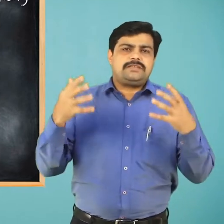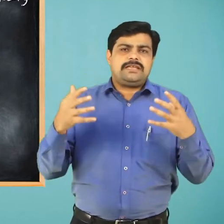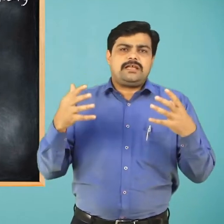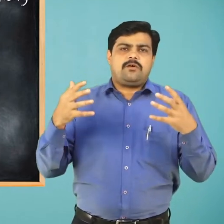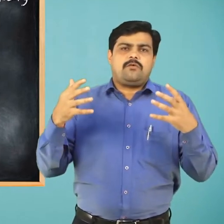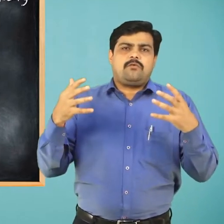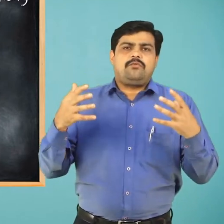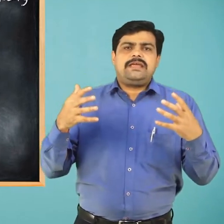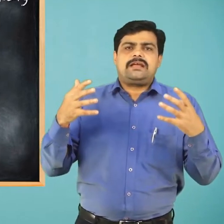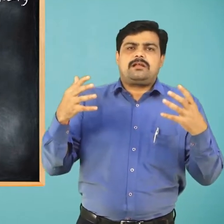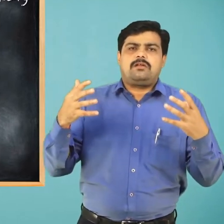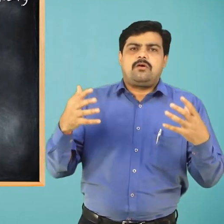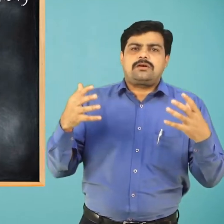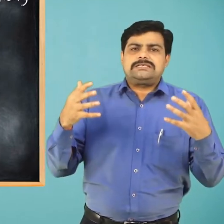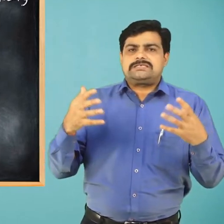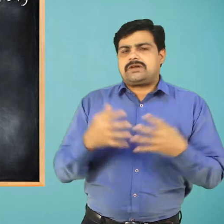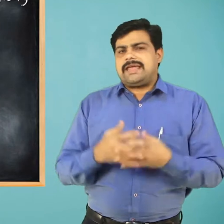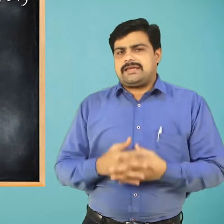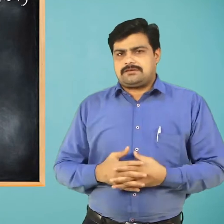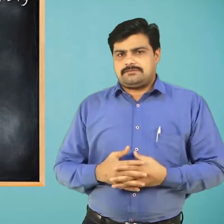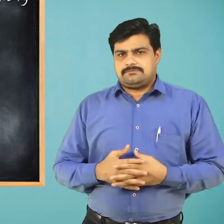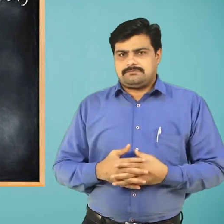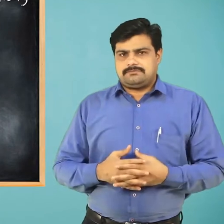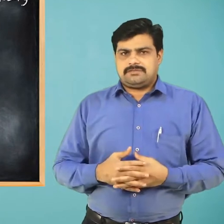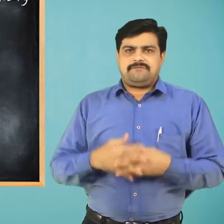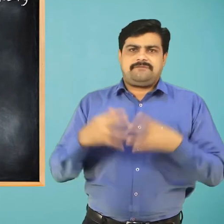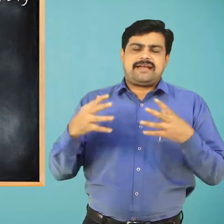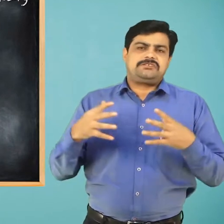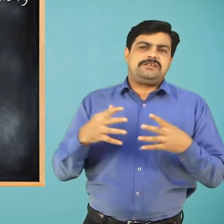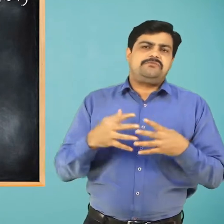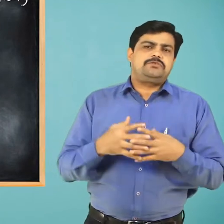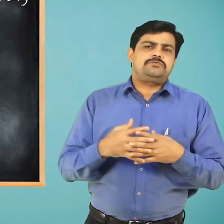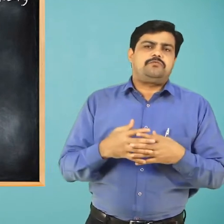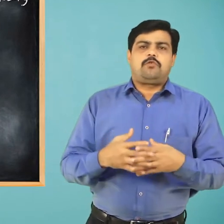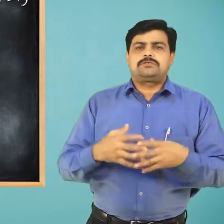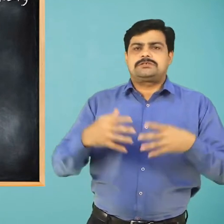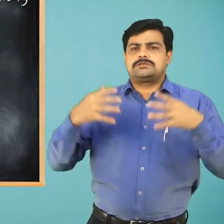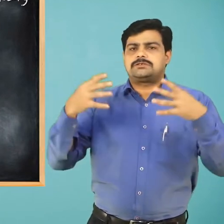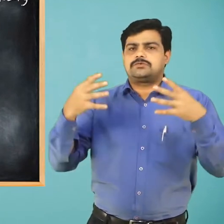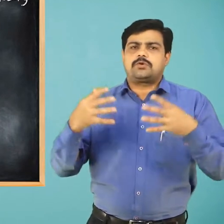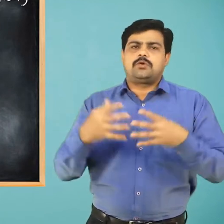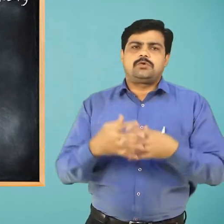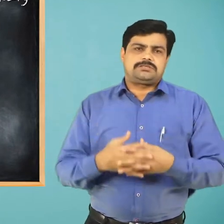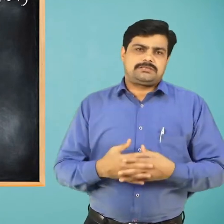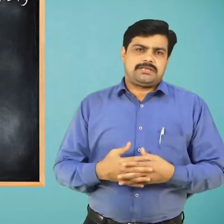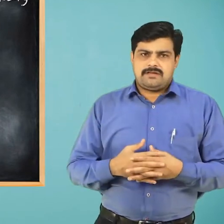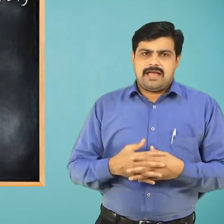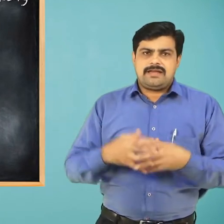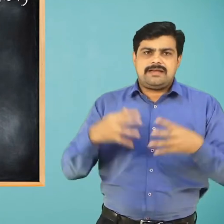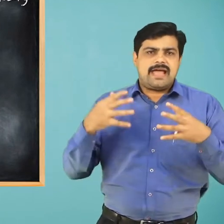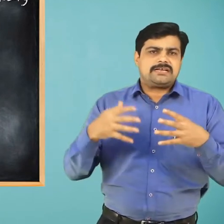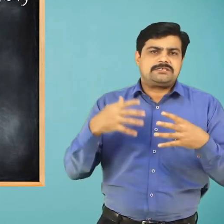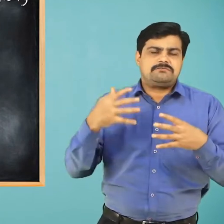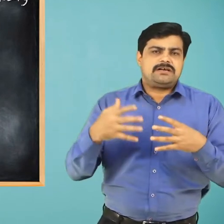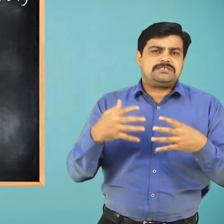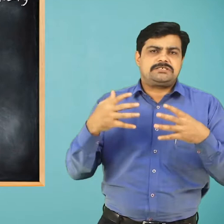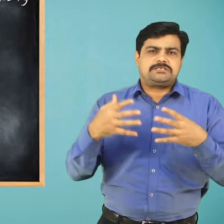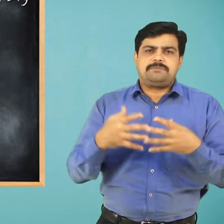the week-long strike, the factory was forced to close and next month's